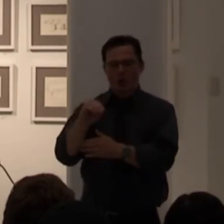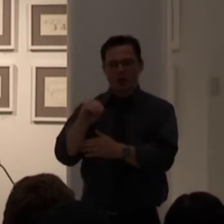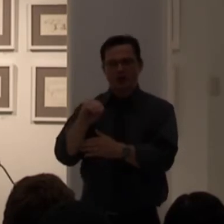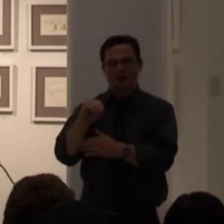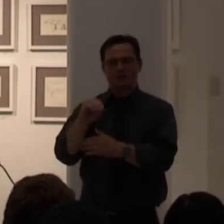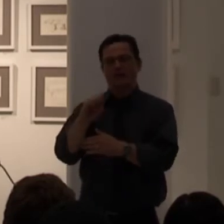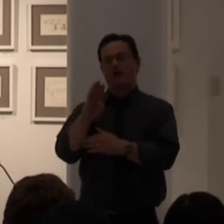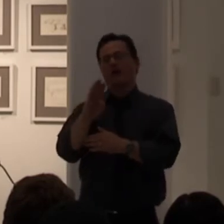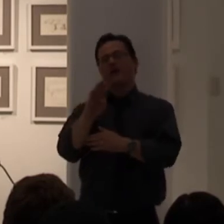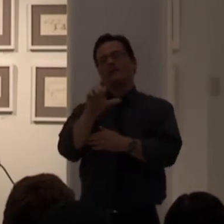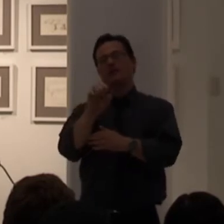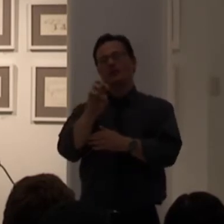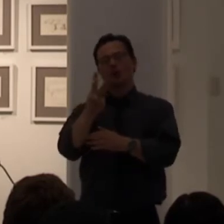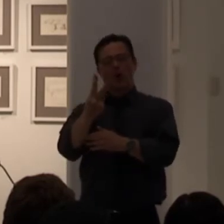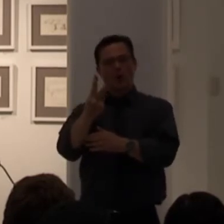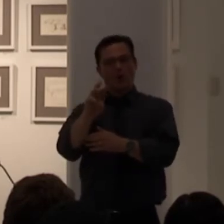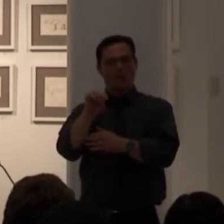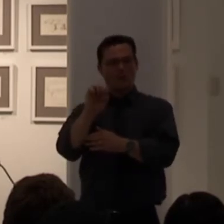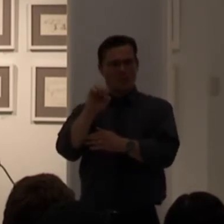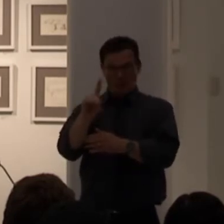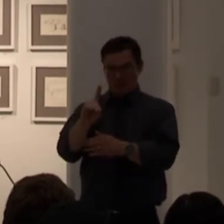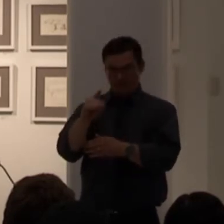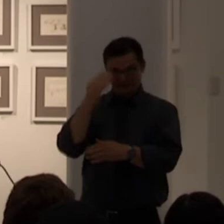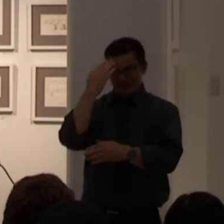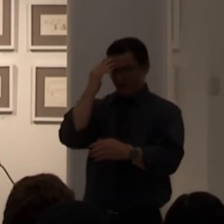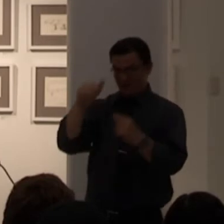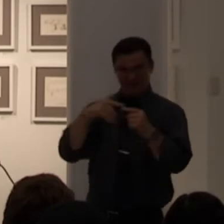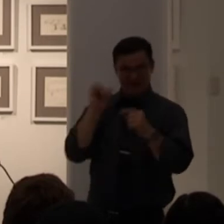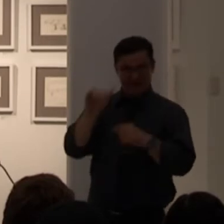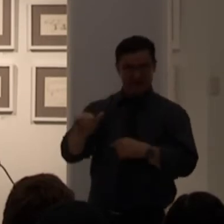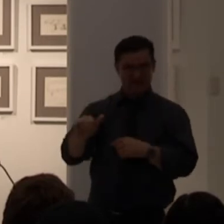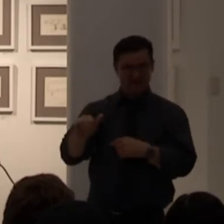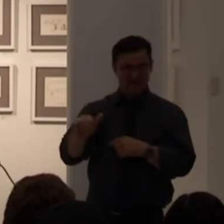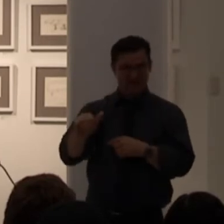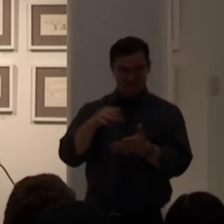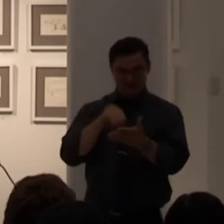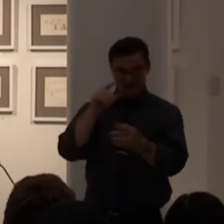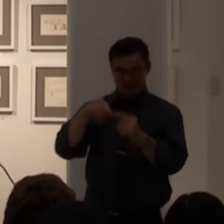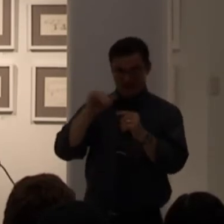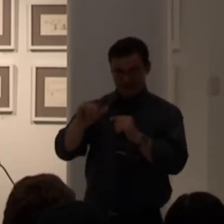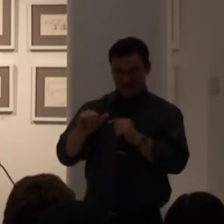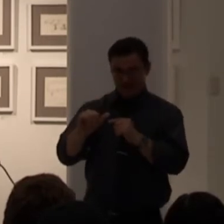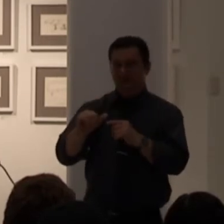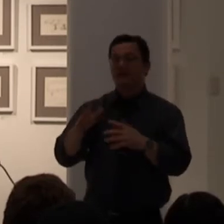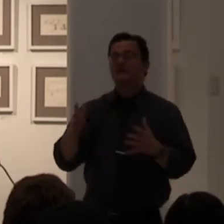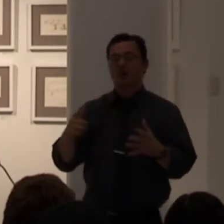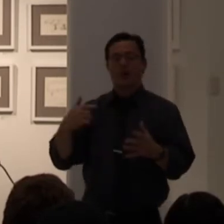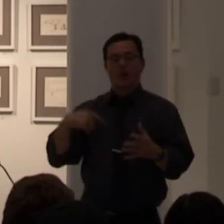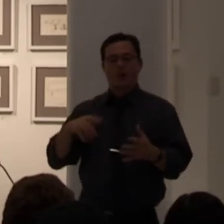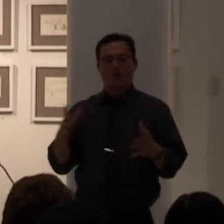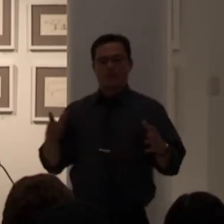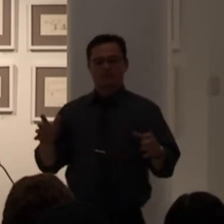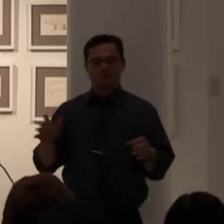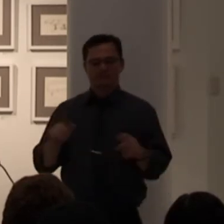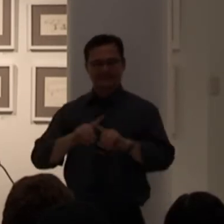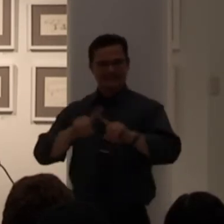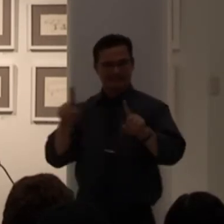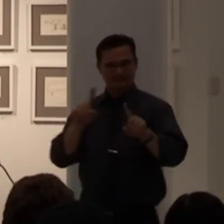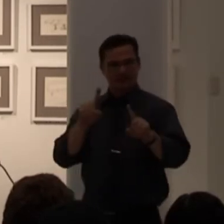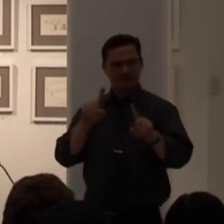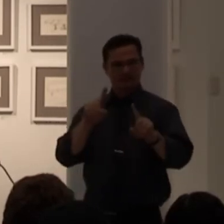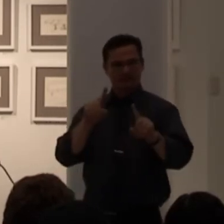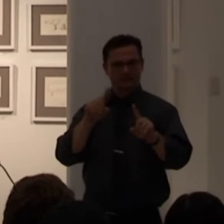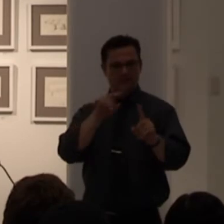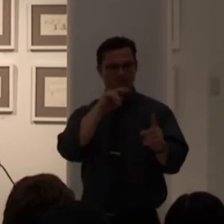molded. I don't know if you all learned about that in classes? We're taking a completely different approach